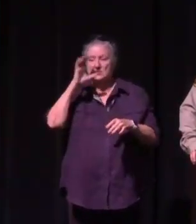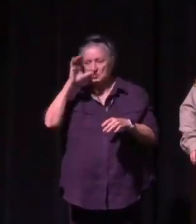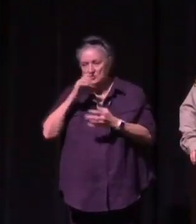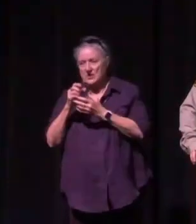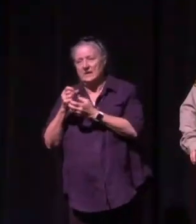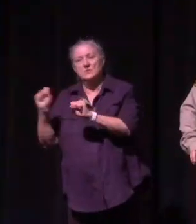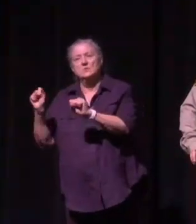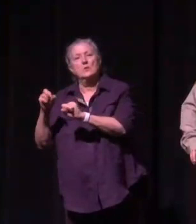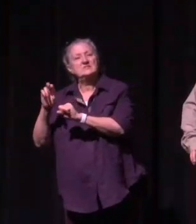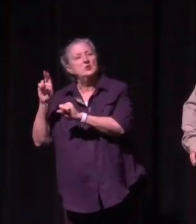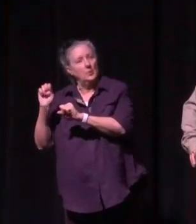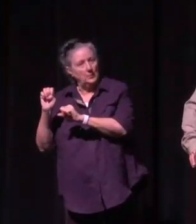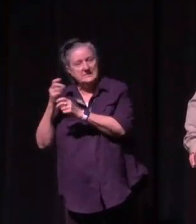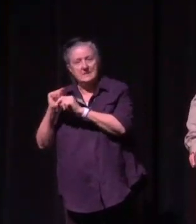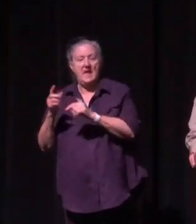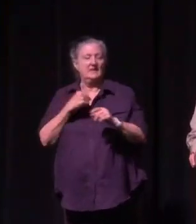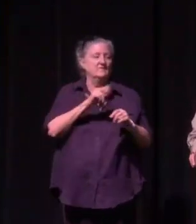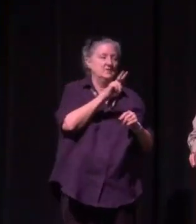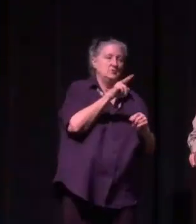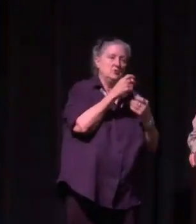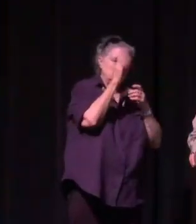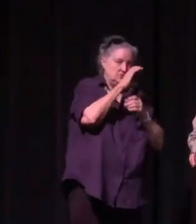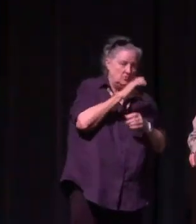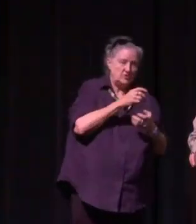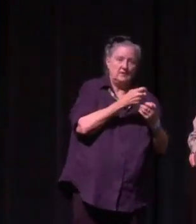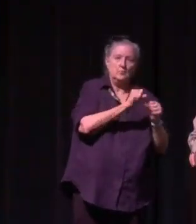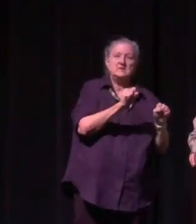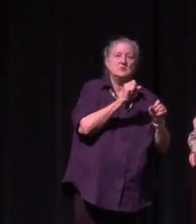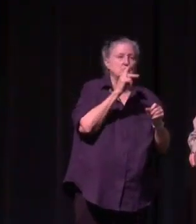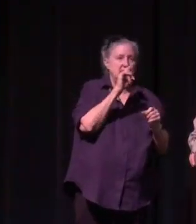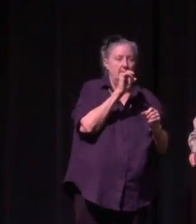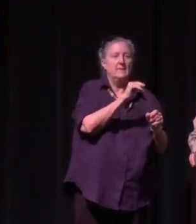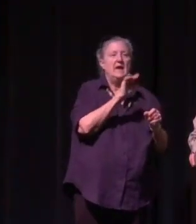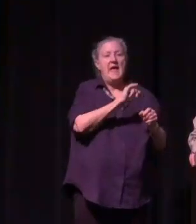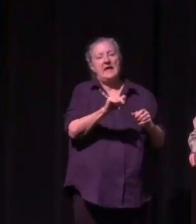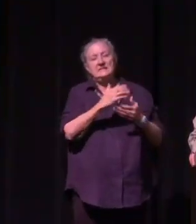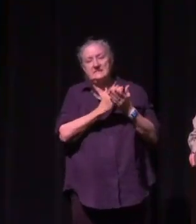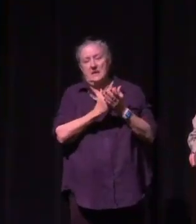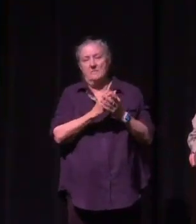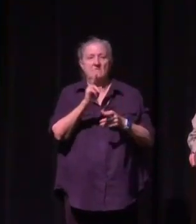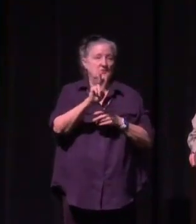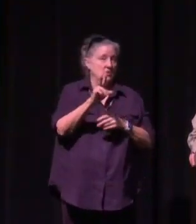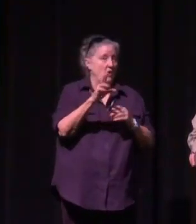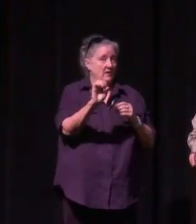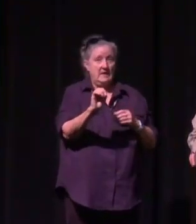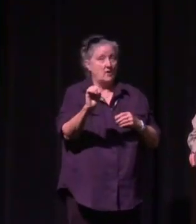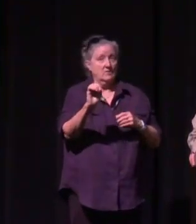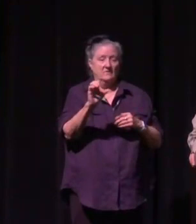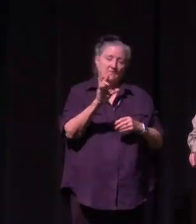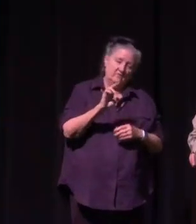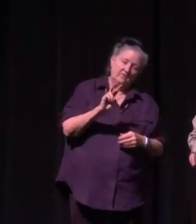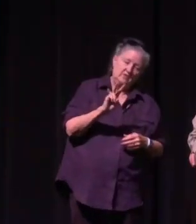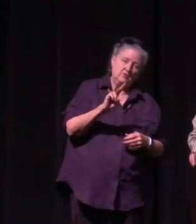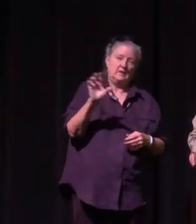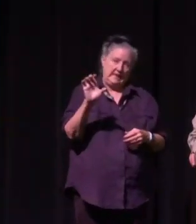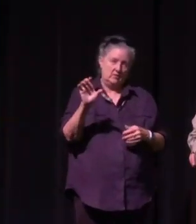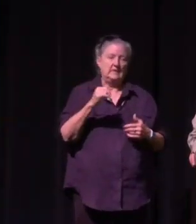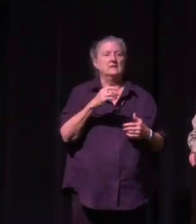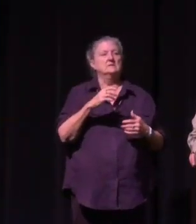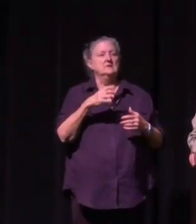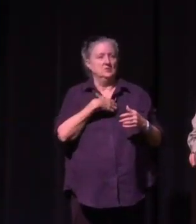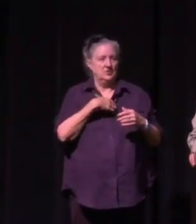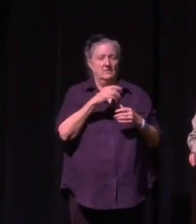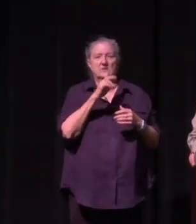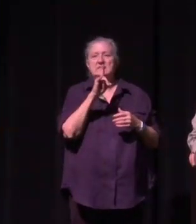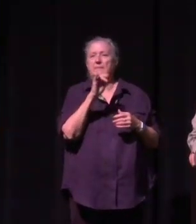and the Ventura search and rescue team, as well as some Ventura County Sheriff's deputies are working on this fire at the